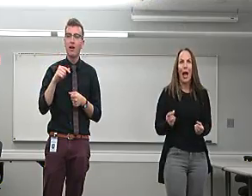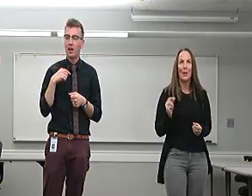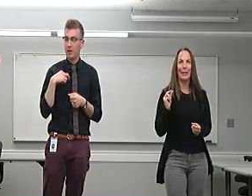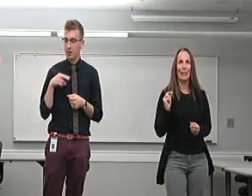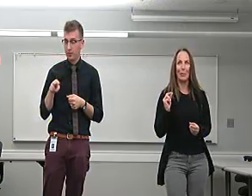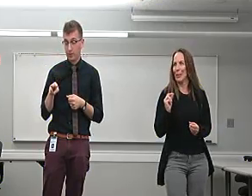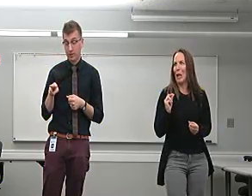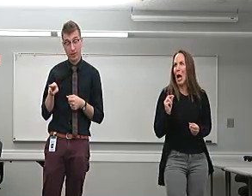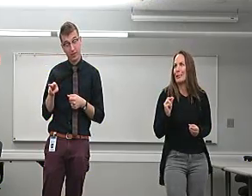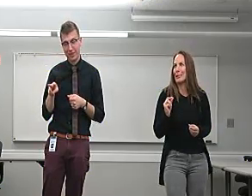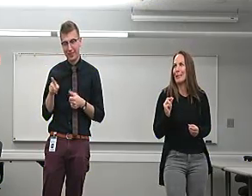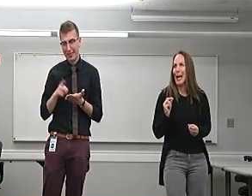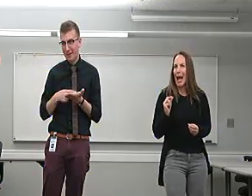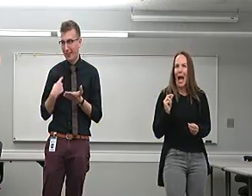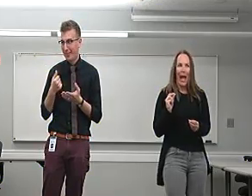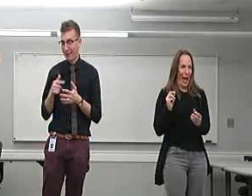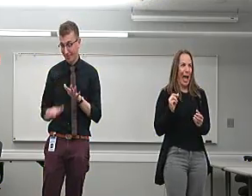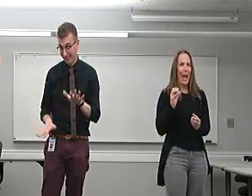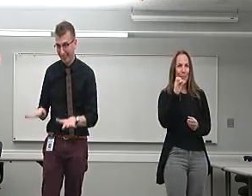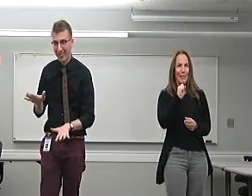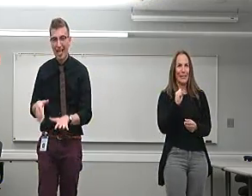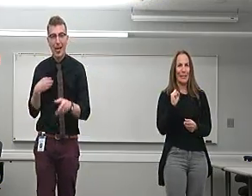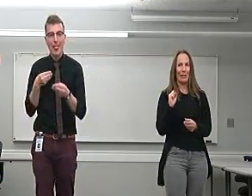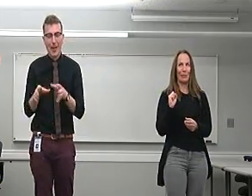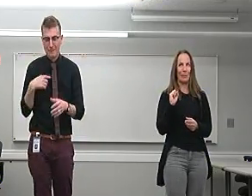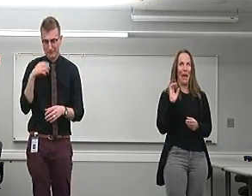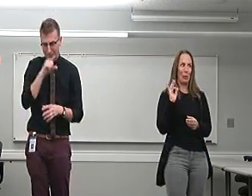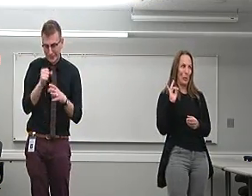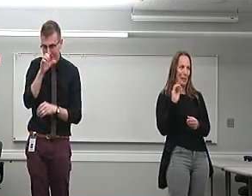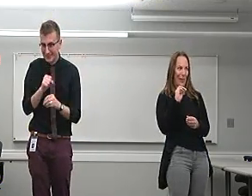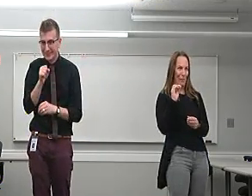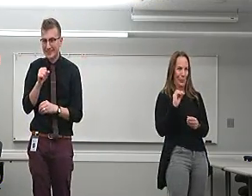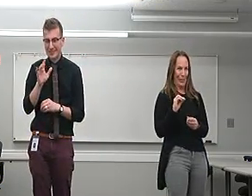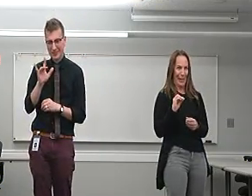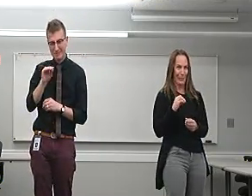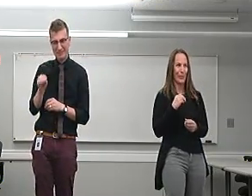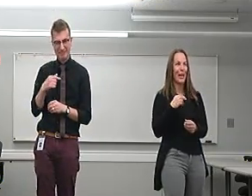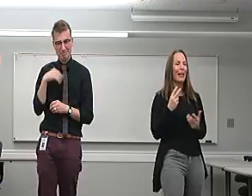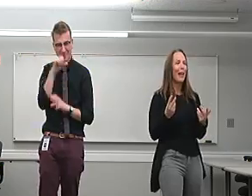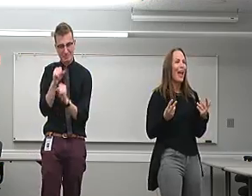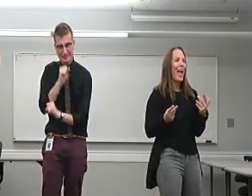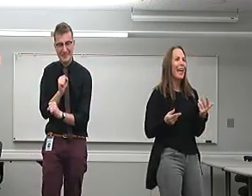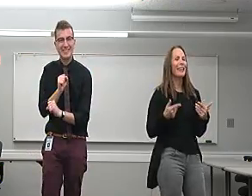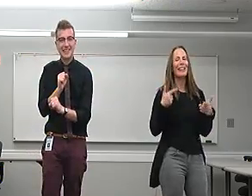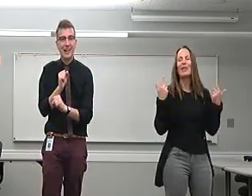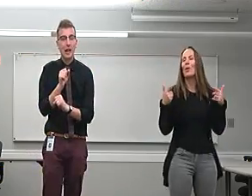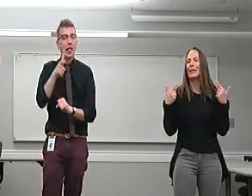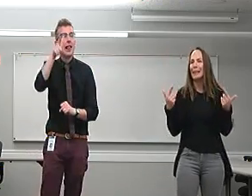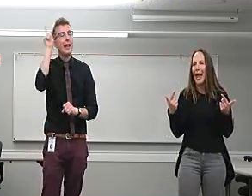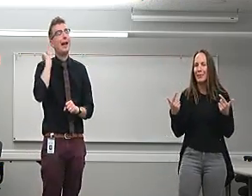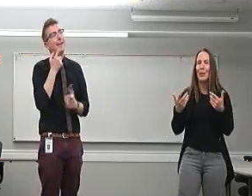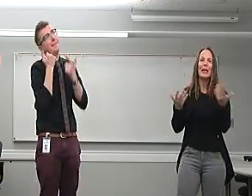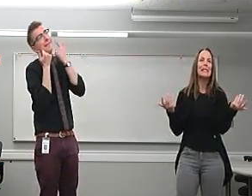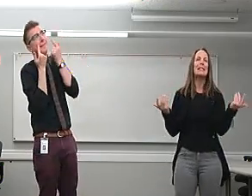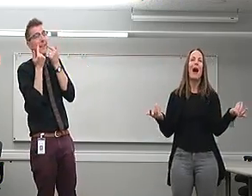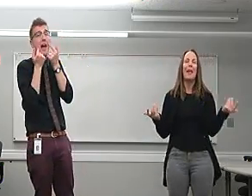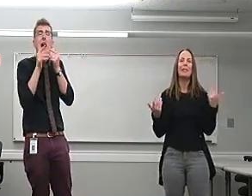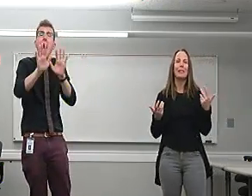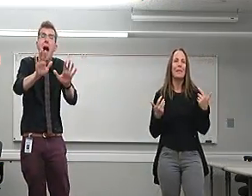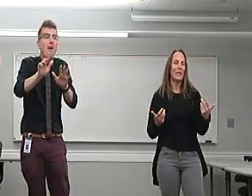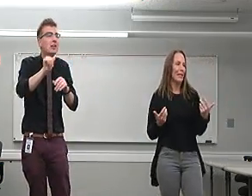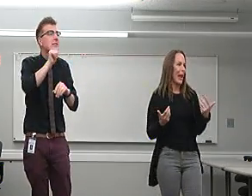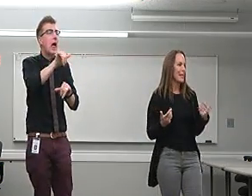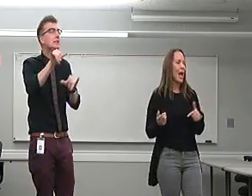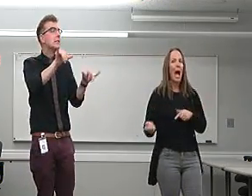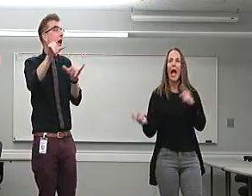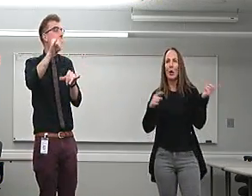lost. I'm missing about 25%, and Leah totally laughs. Now, it's not the same thing as I don't